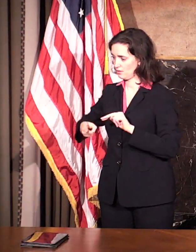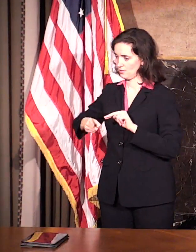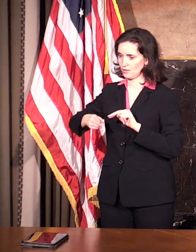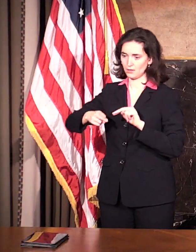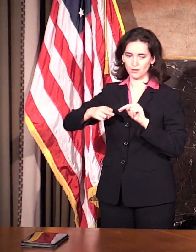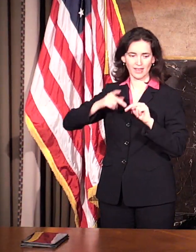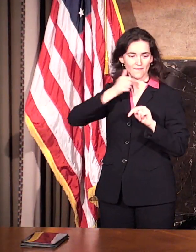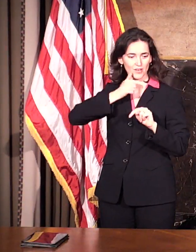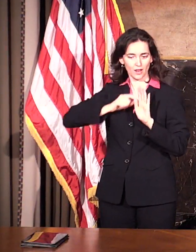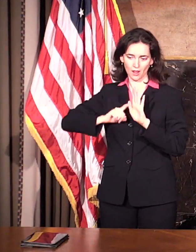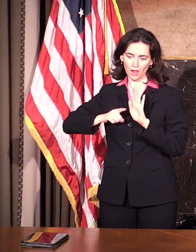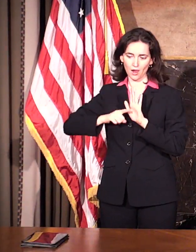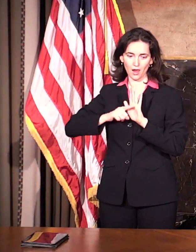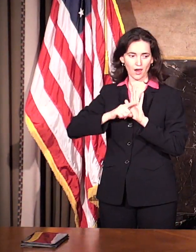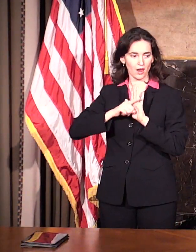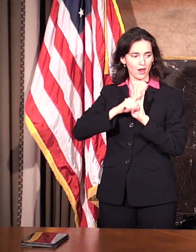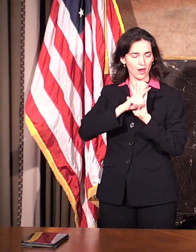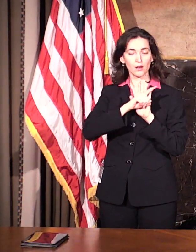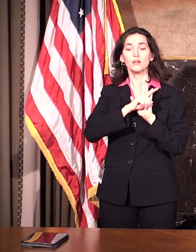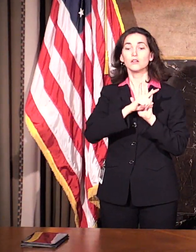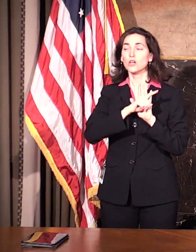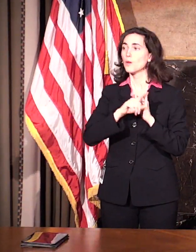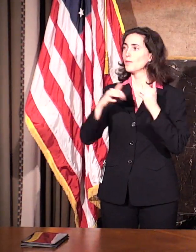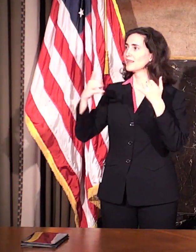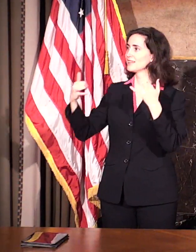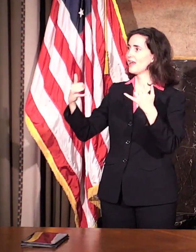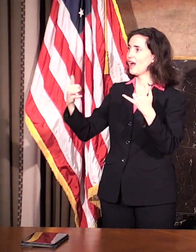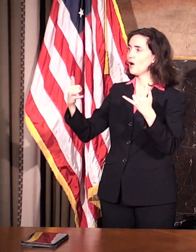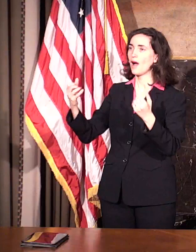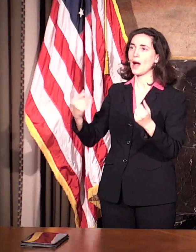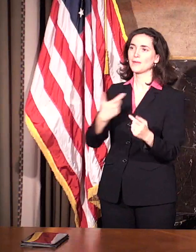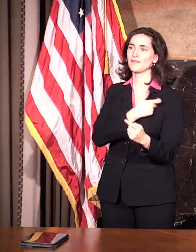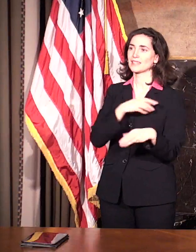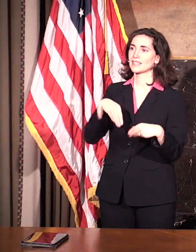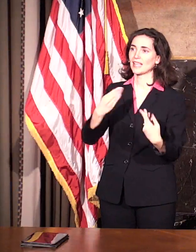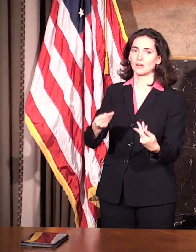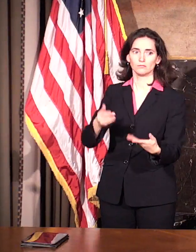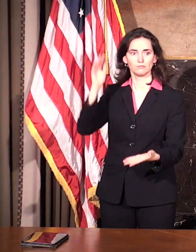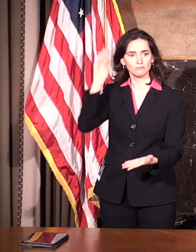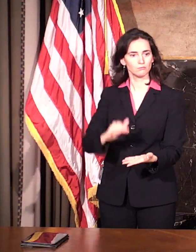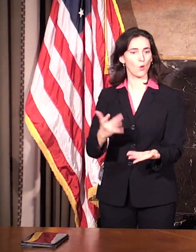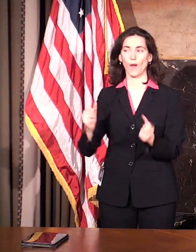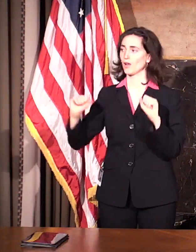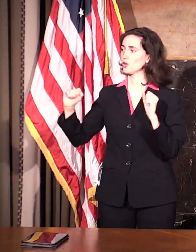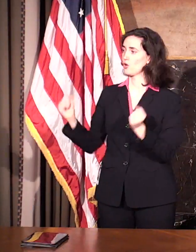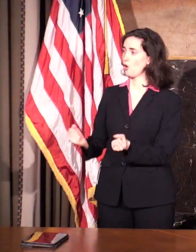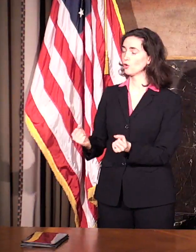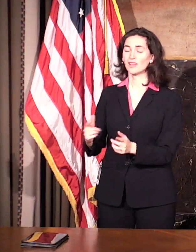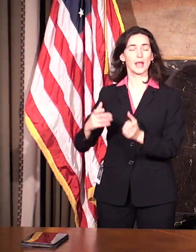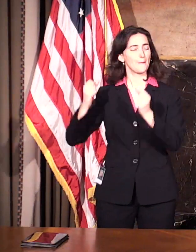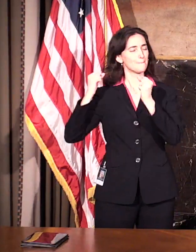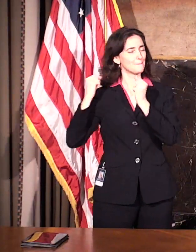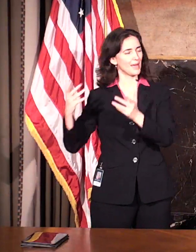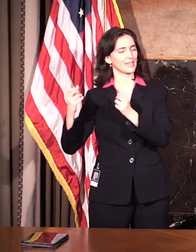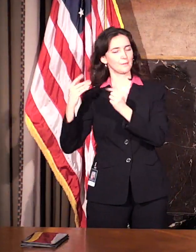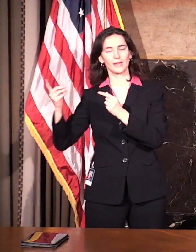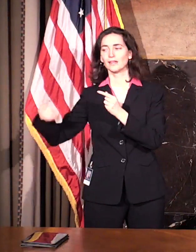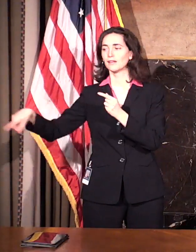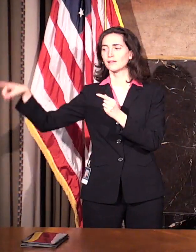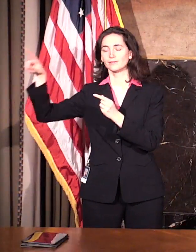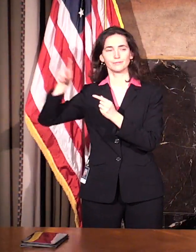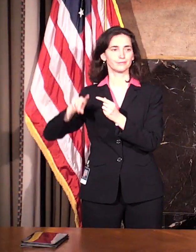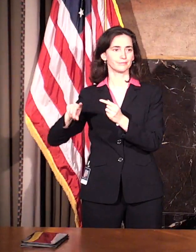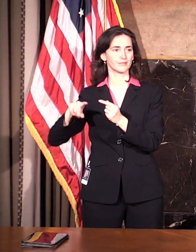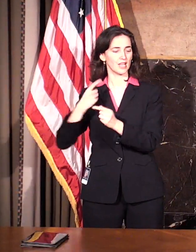update, primarily, I would assume, because of the storm. I guess I'm wondering, it's tens of thousands of doses that haven't shipped yet. How long is it going to take us to